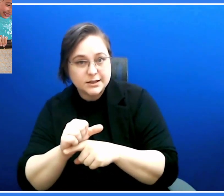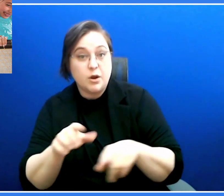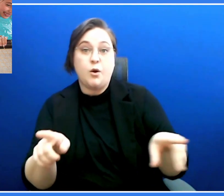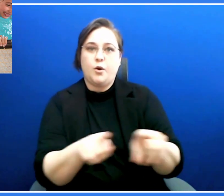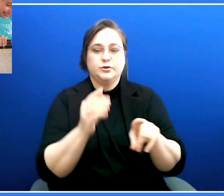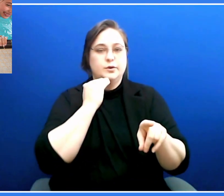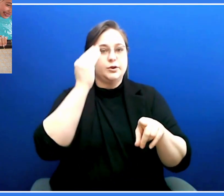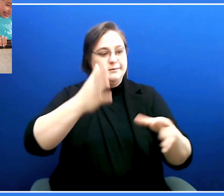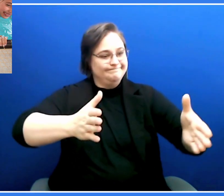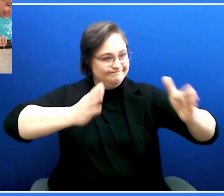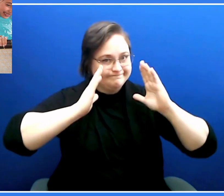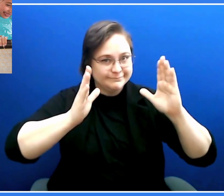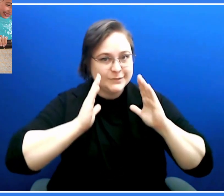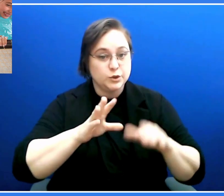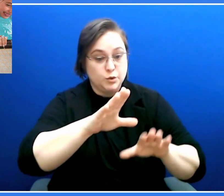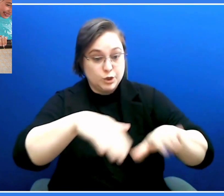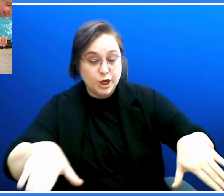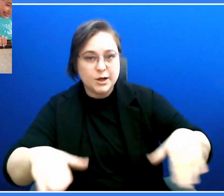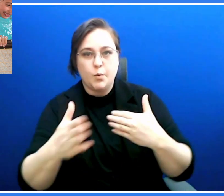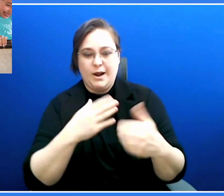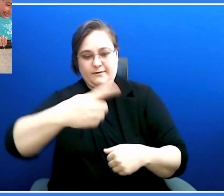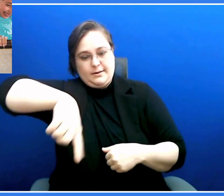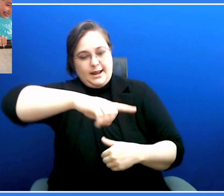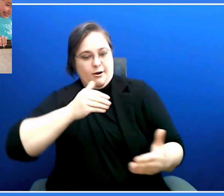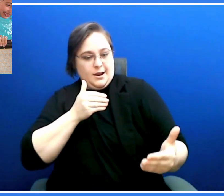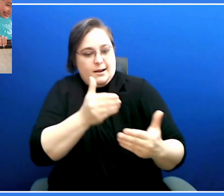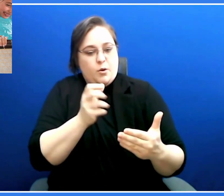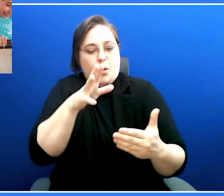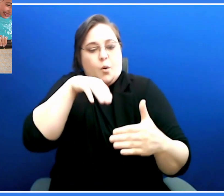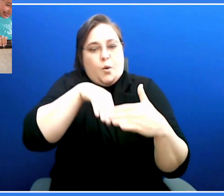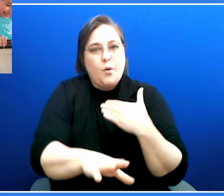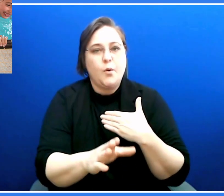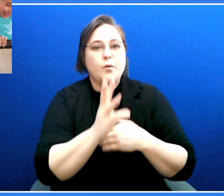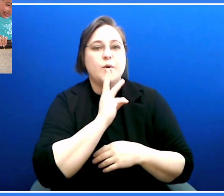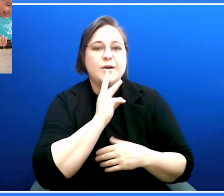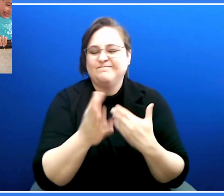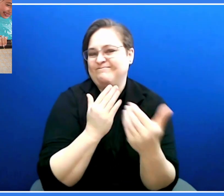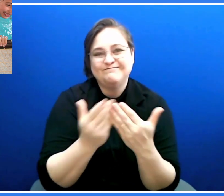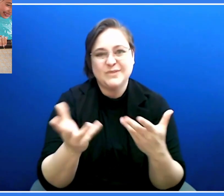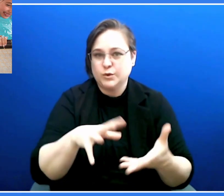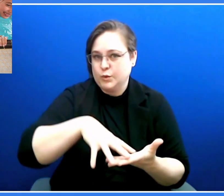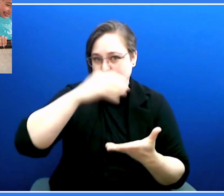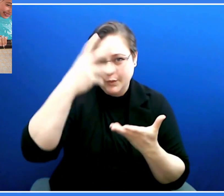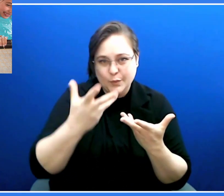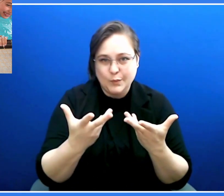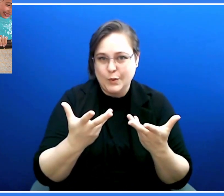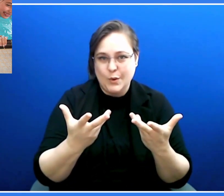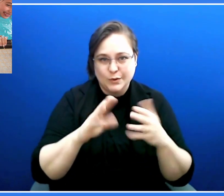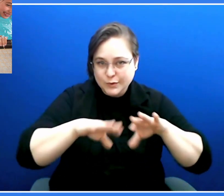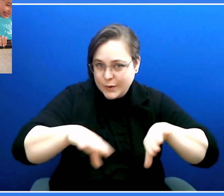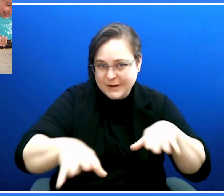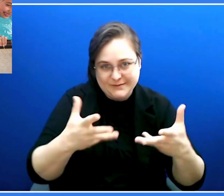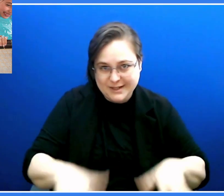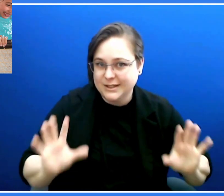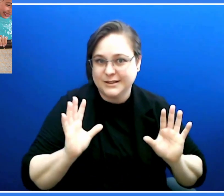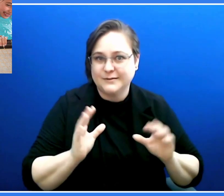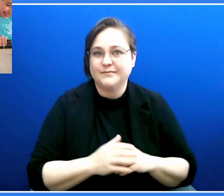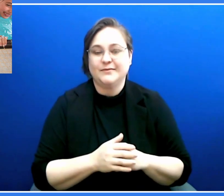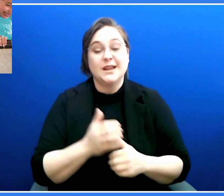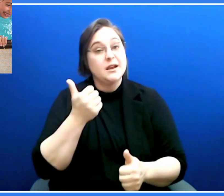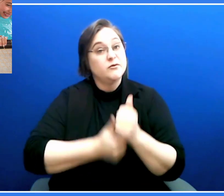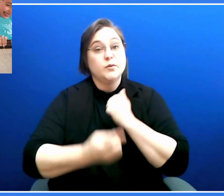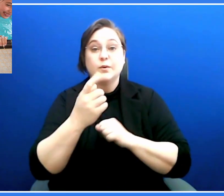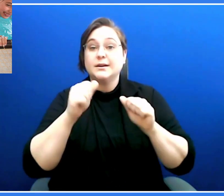whenever they are in or near water, even if they have had swimming lessons. Everyone can help to prevent drowning